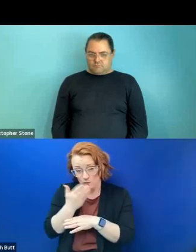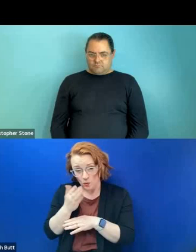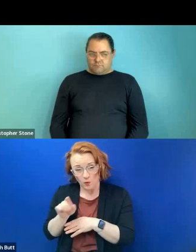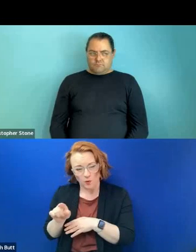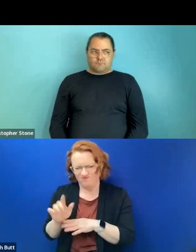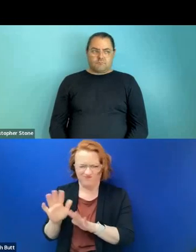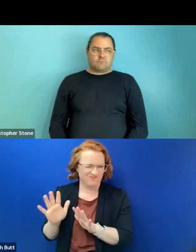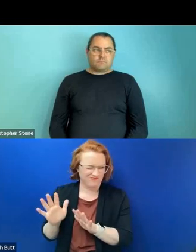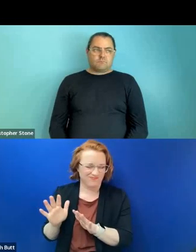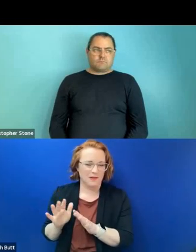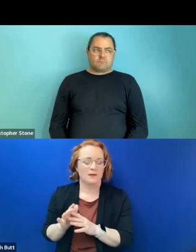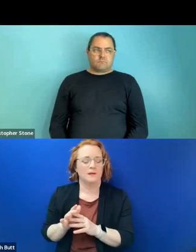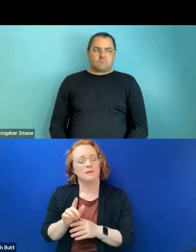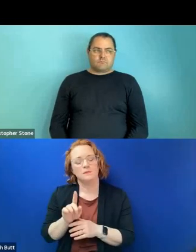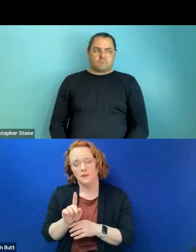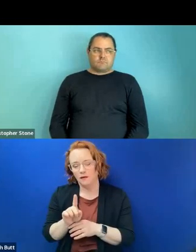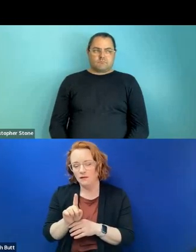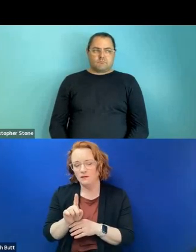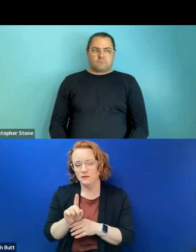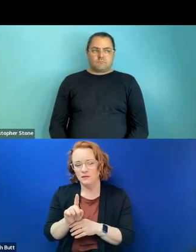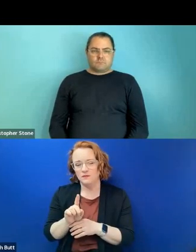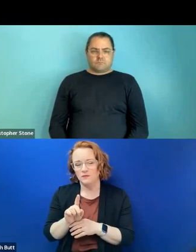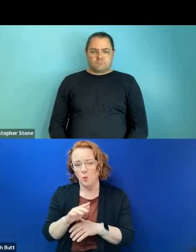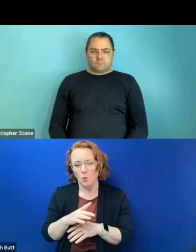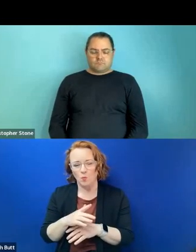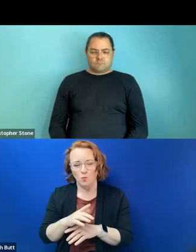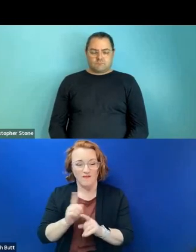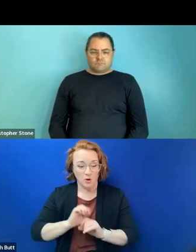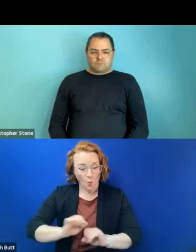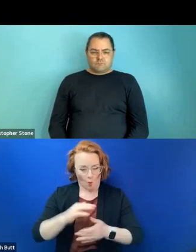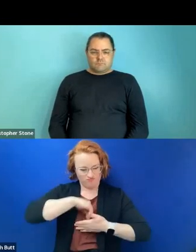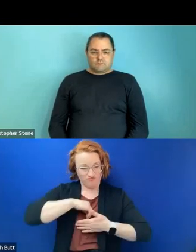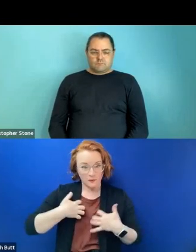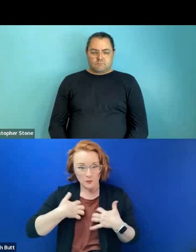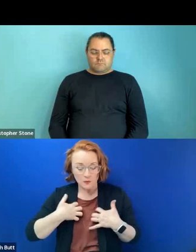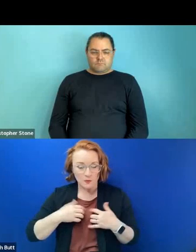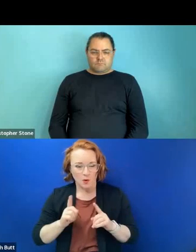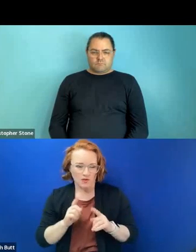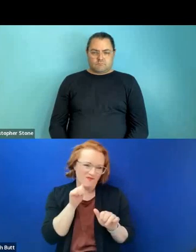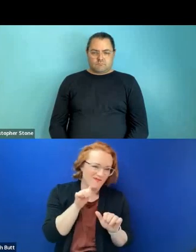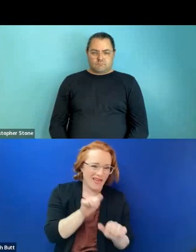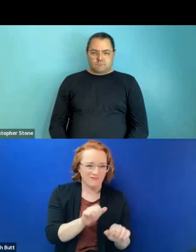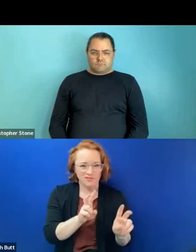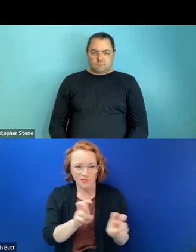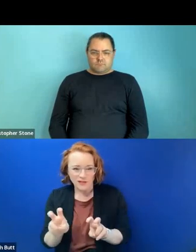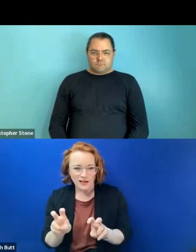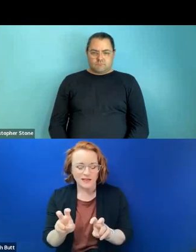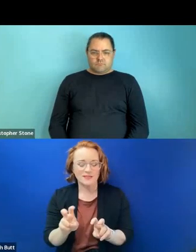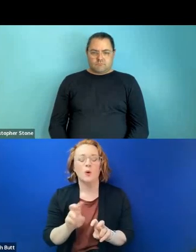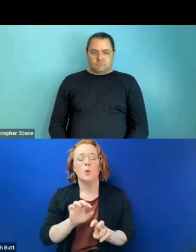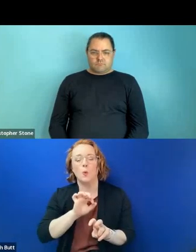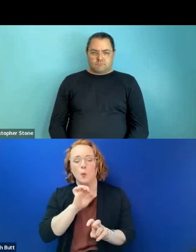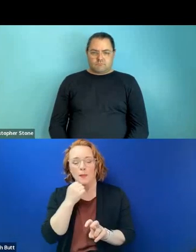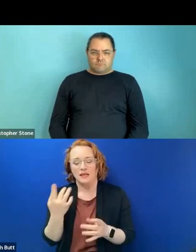choose, but it will be that wherever your interests lie, whatever your favorite subjects are, is likely